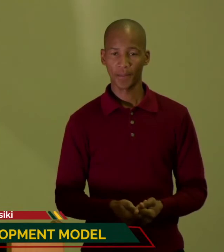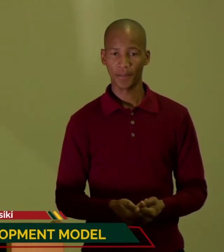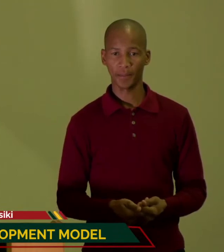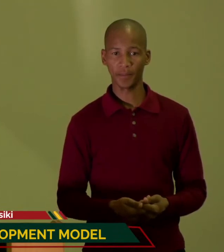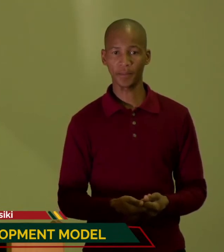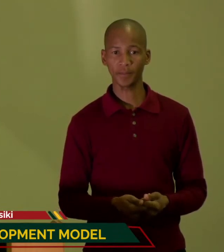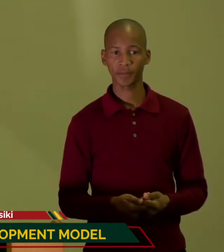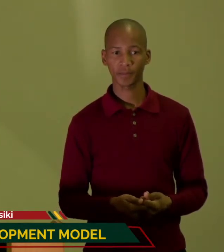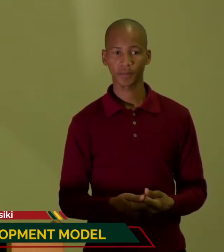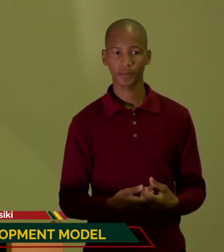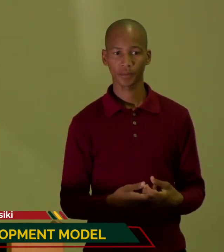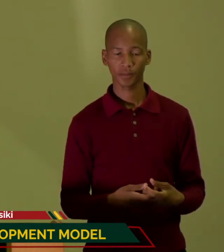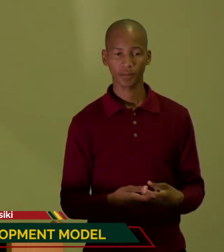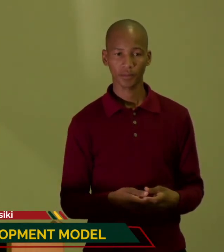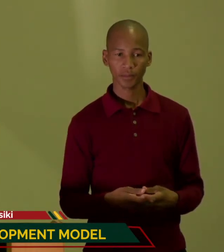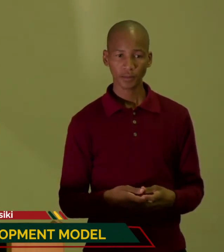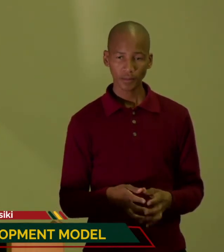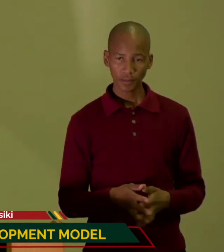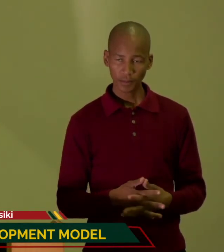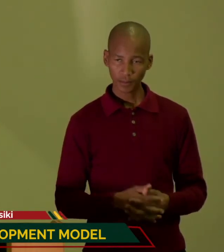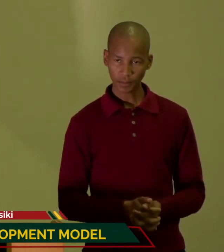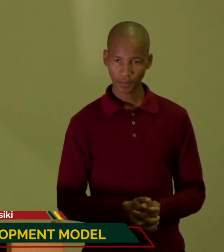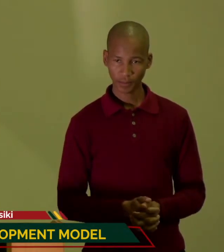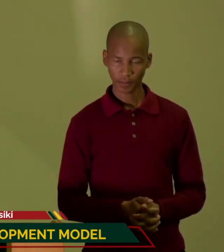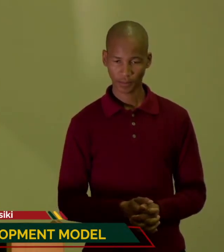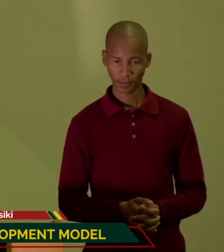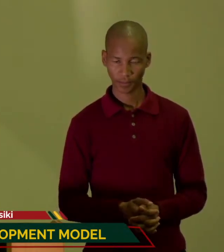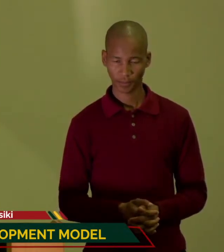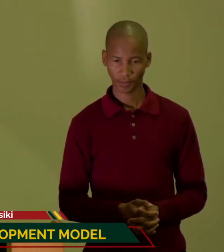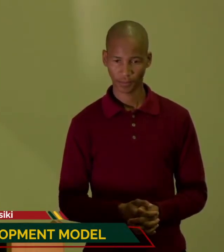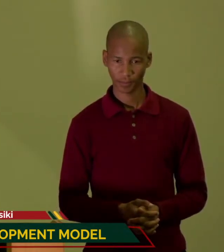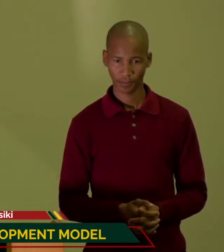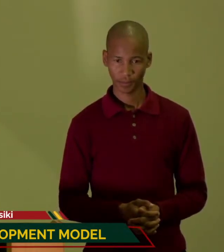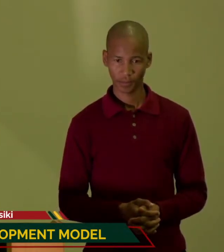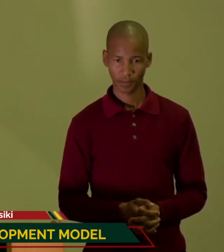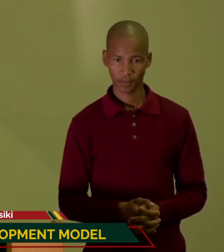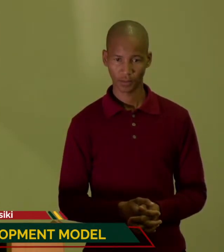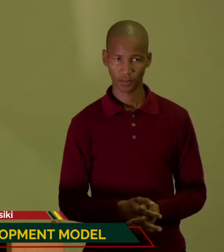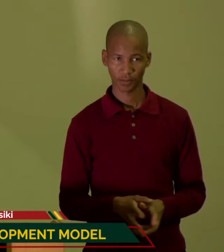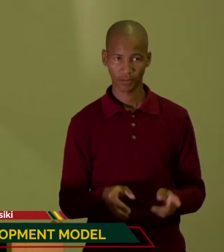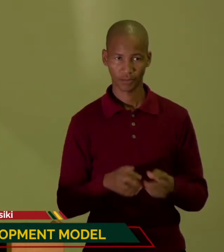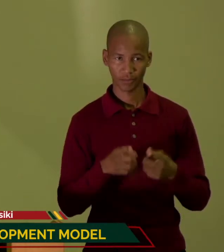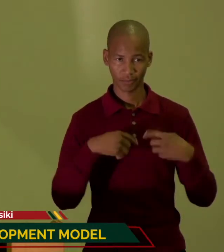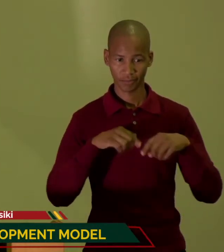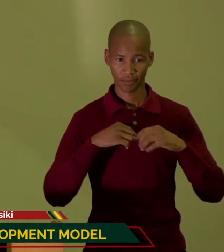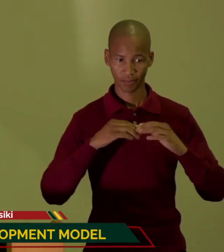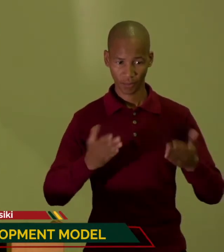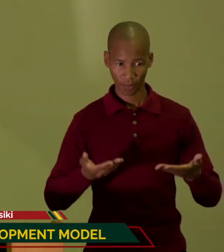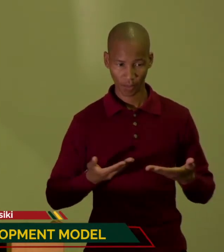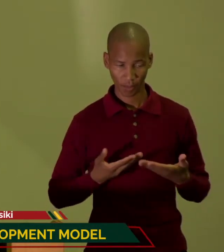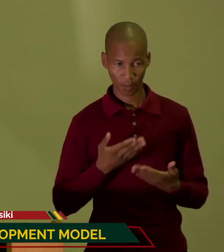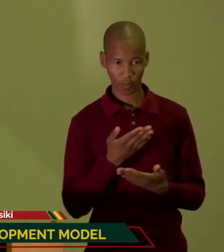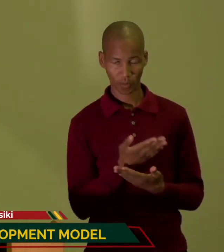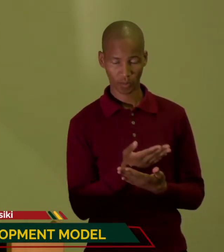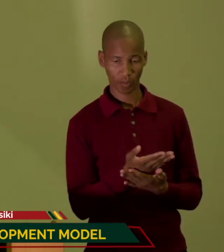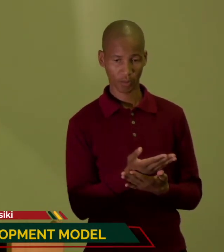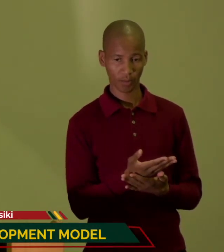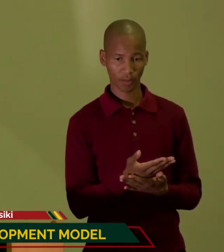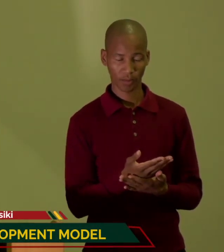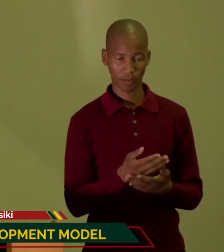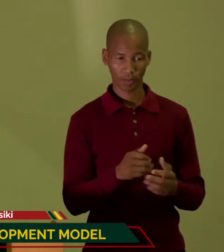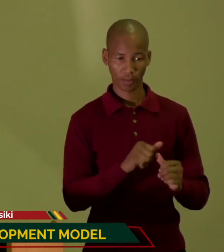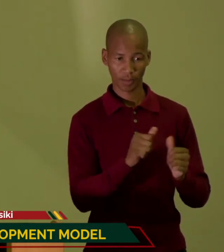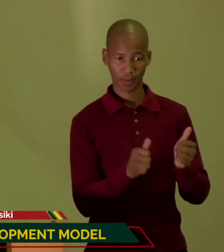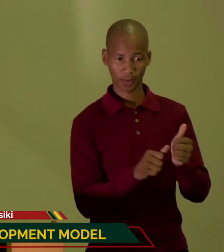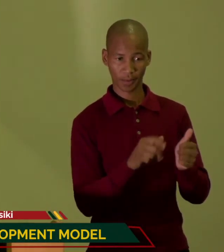Is dangerous to the people. As we welcome you, Deputy